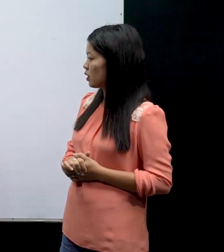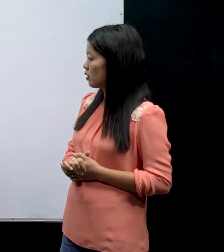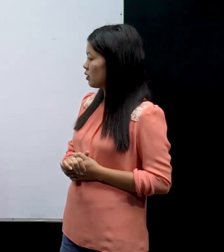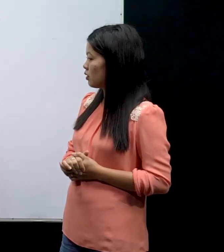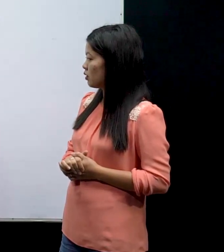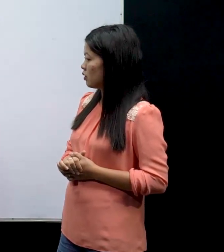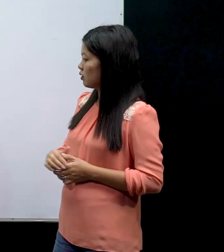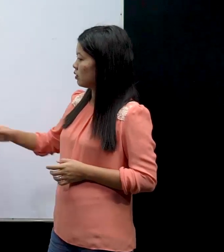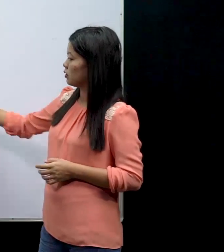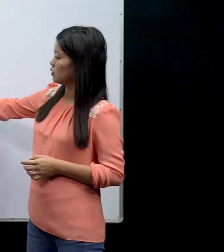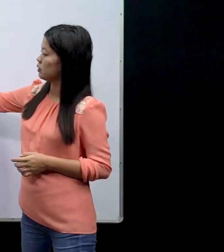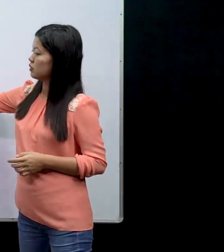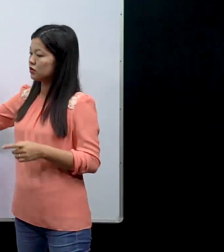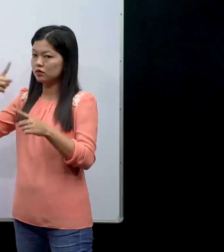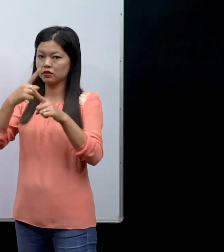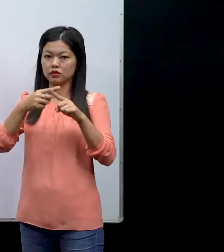right?